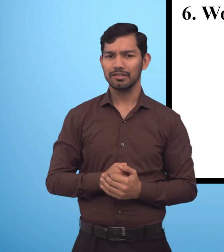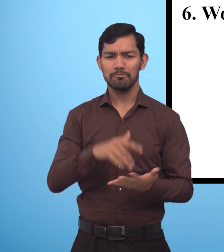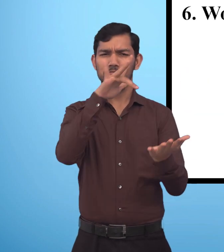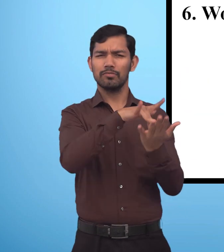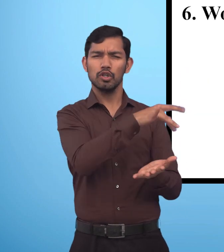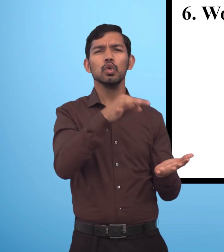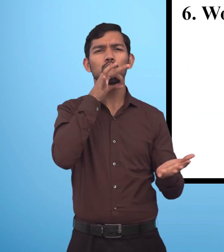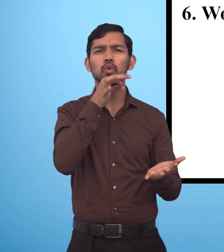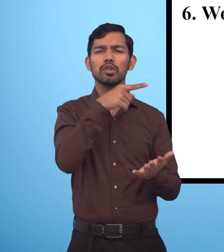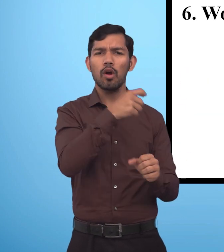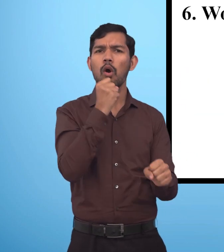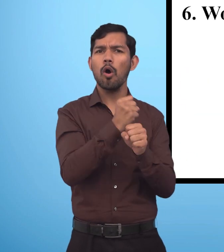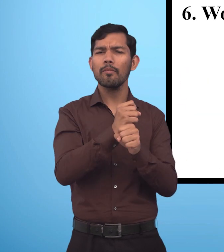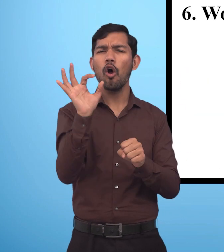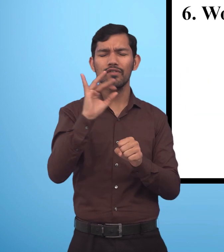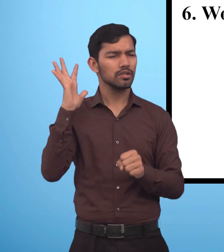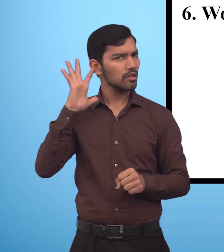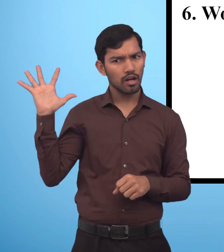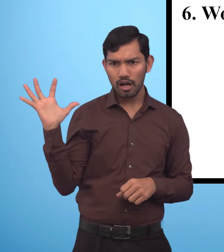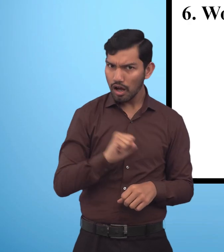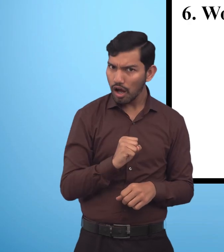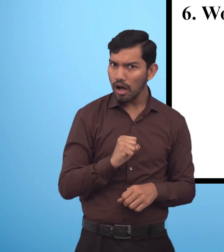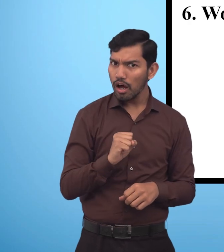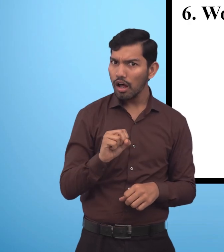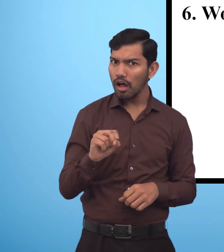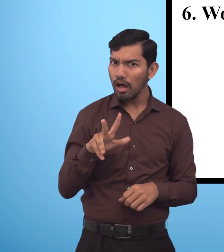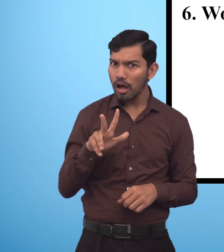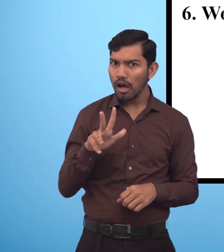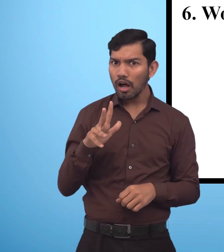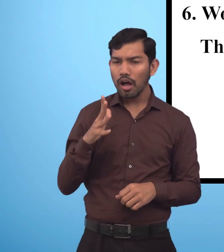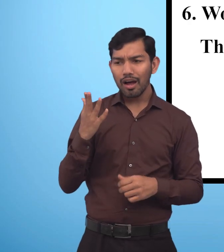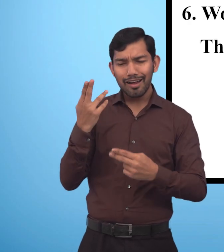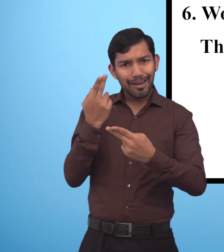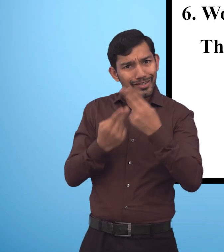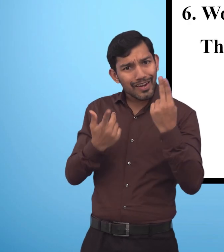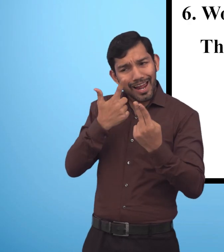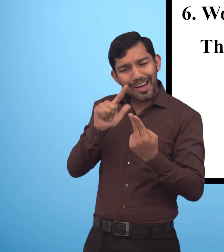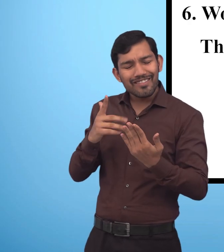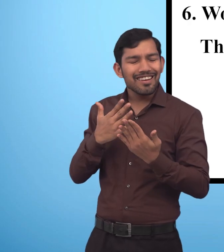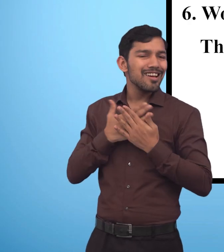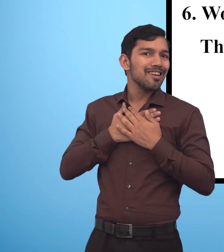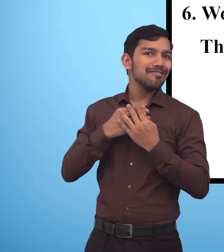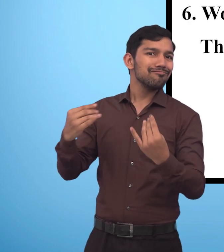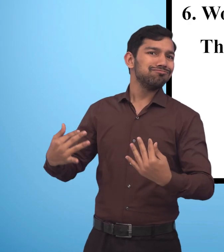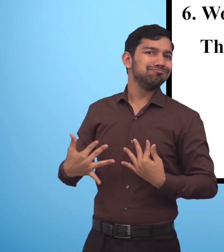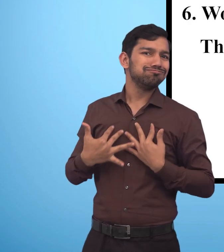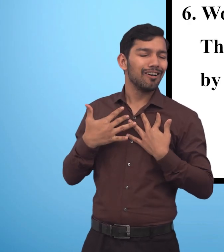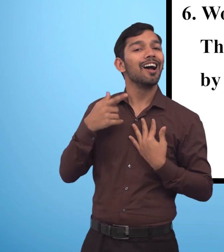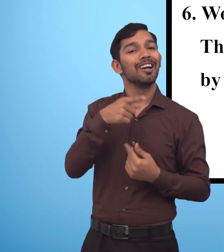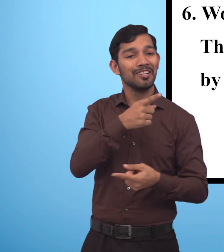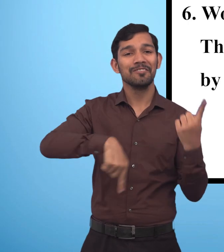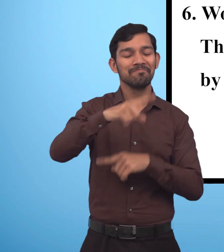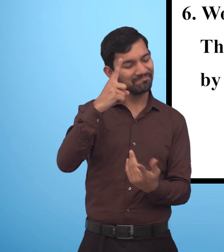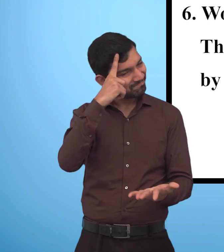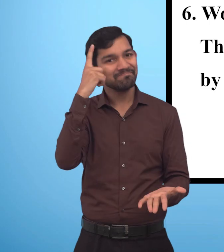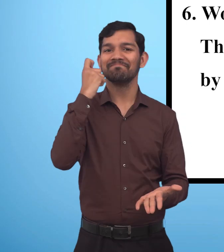6. Word reached the government office in Surat. They were moved by Ila's story and impressed by